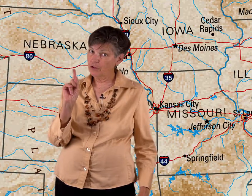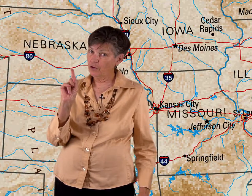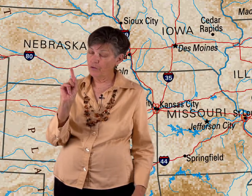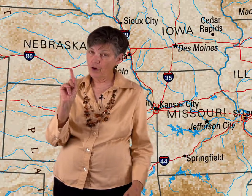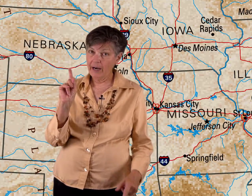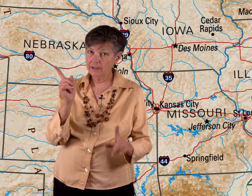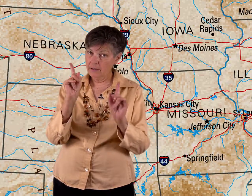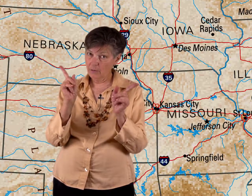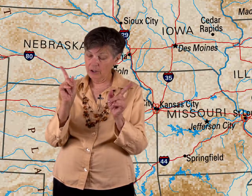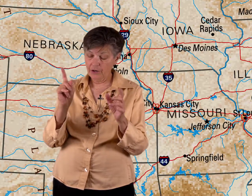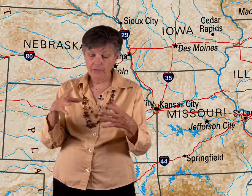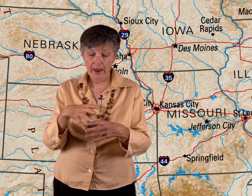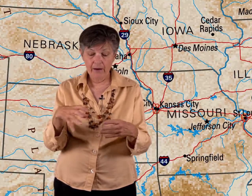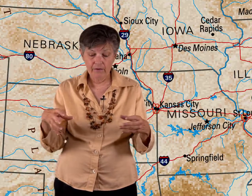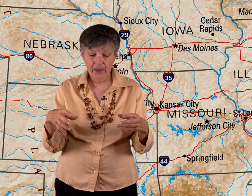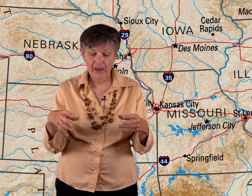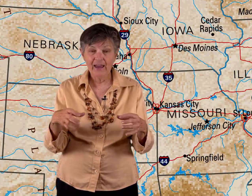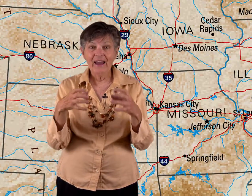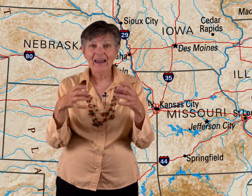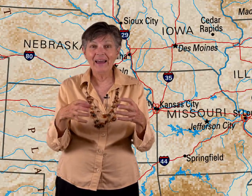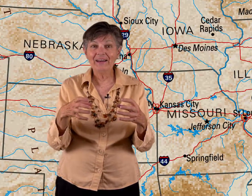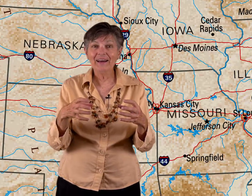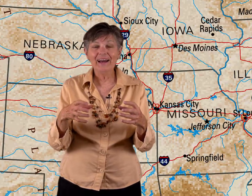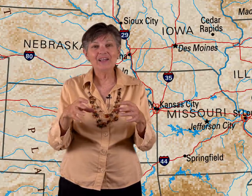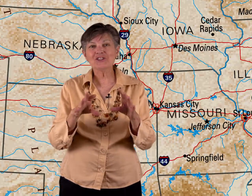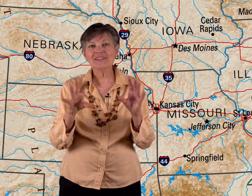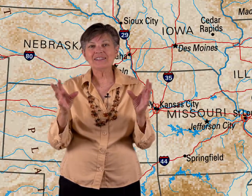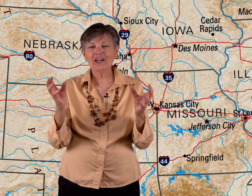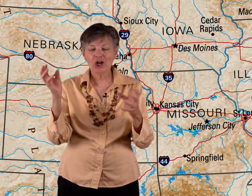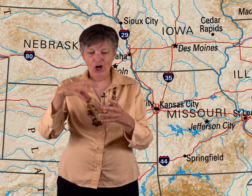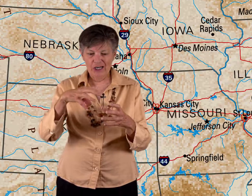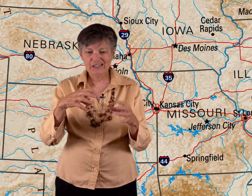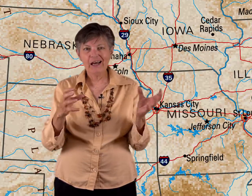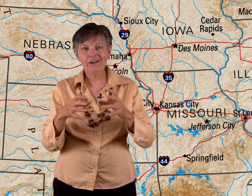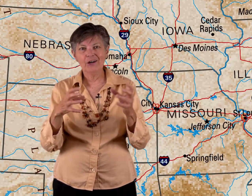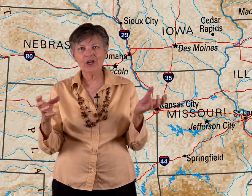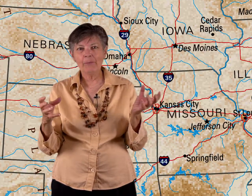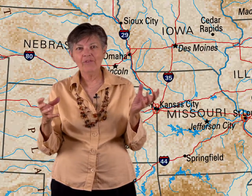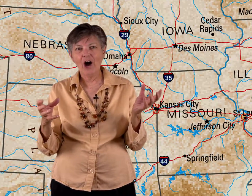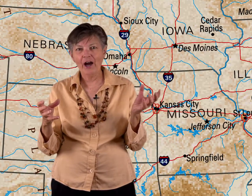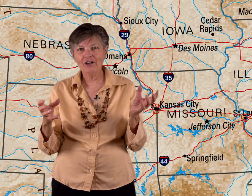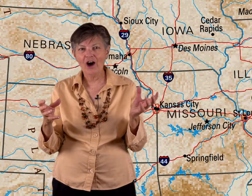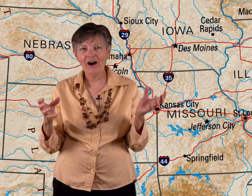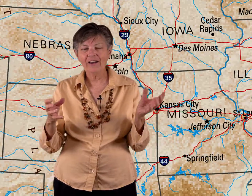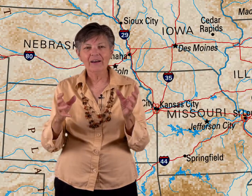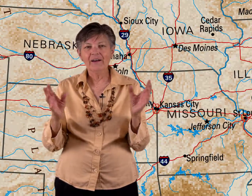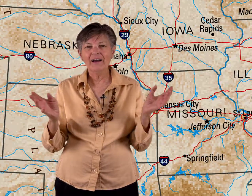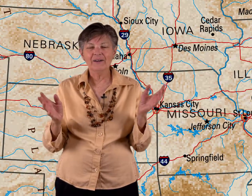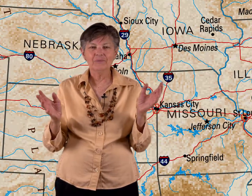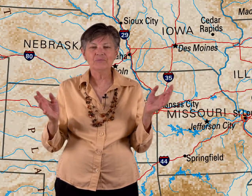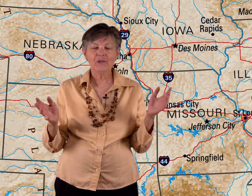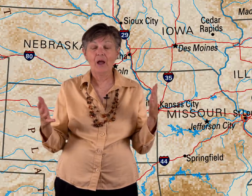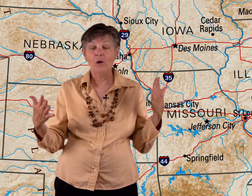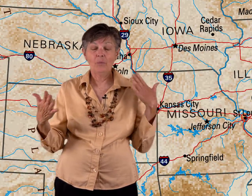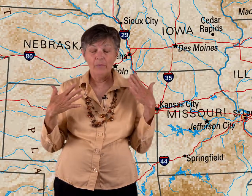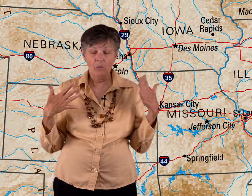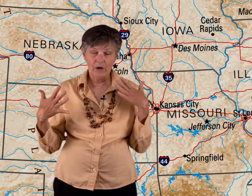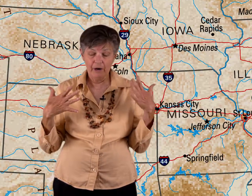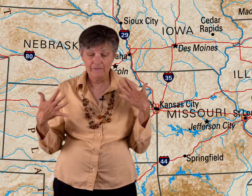the fries. They will tell you that, okay? And it's like a garden salad on top of a hot dog. One of my